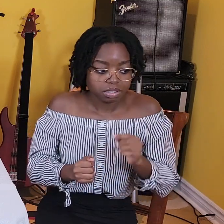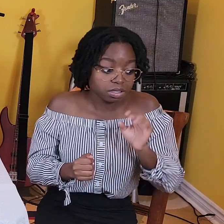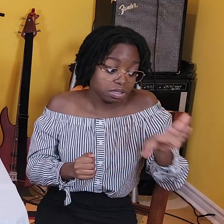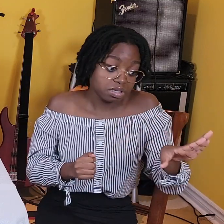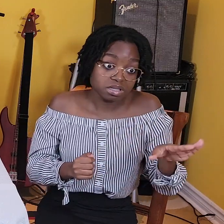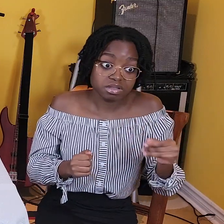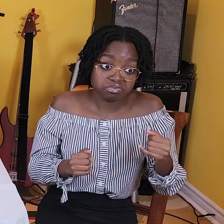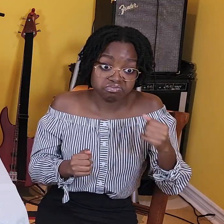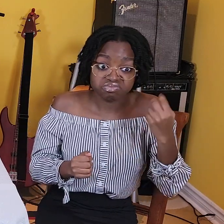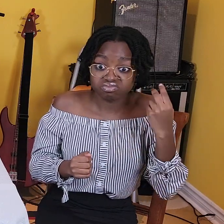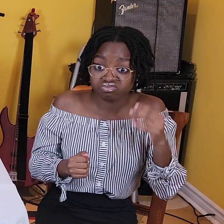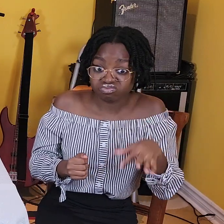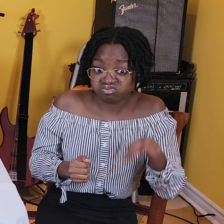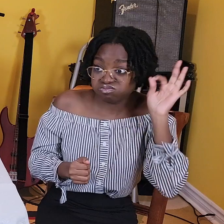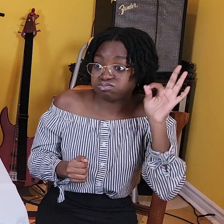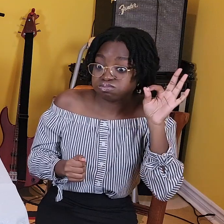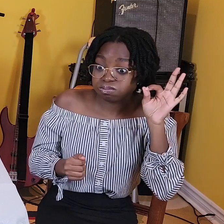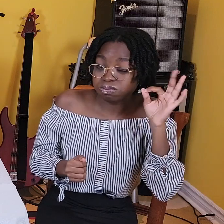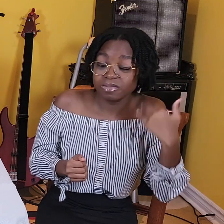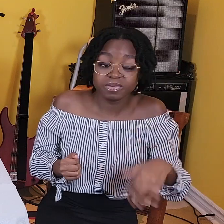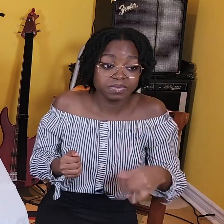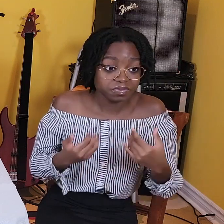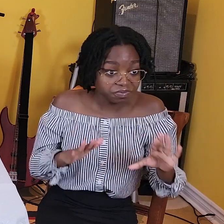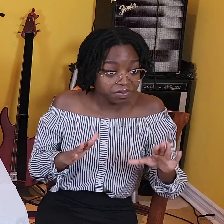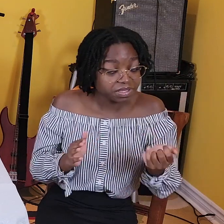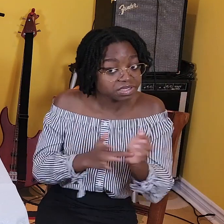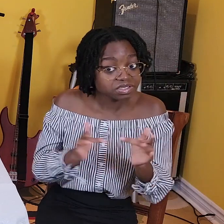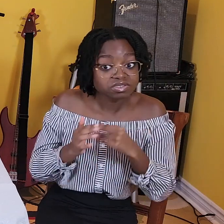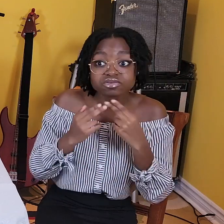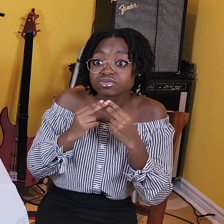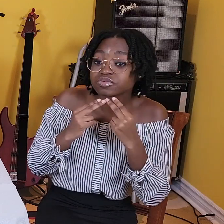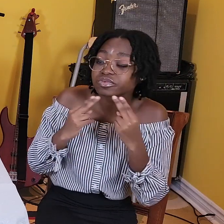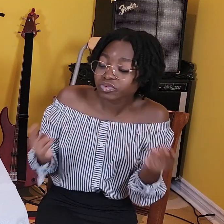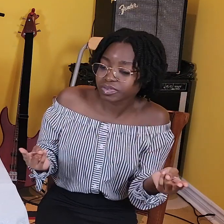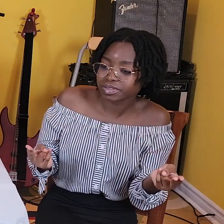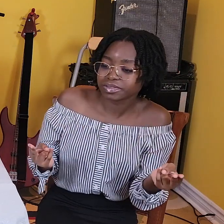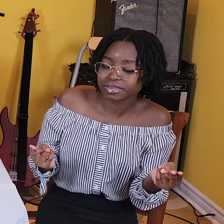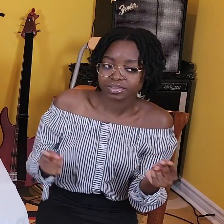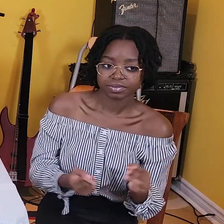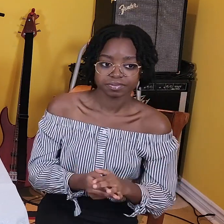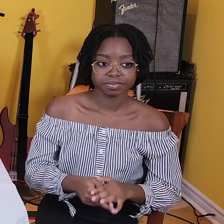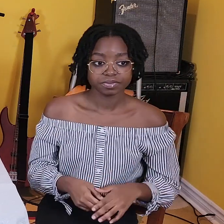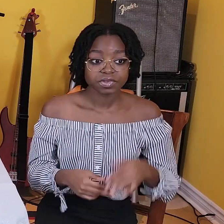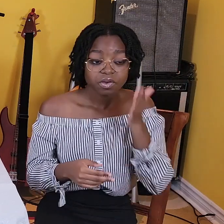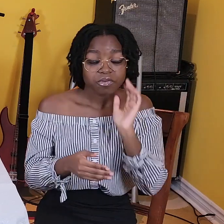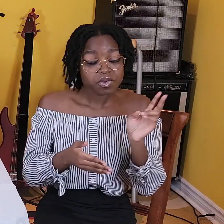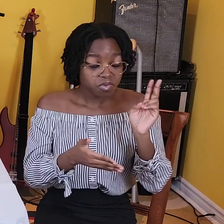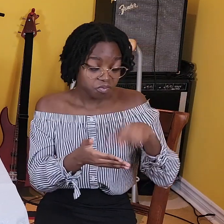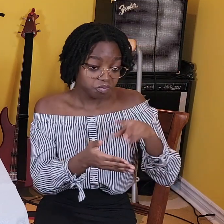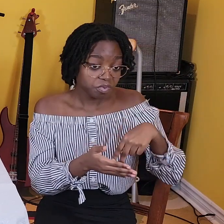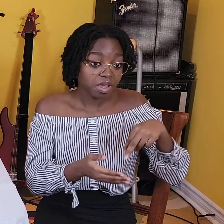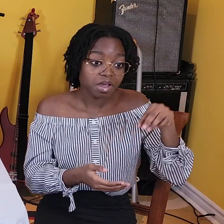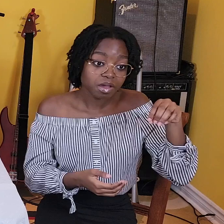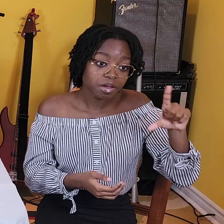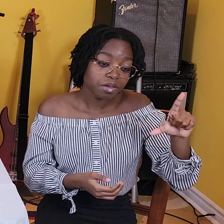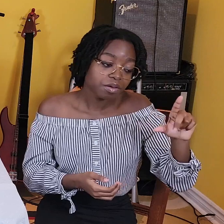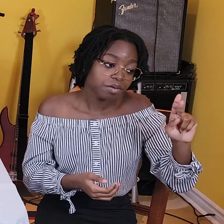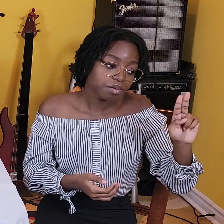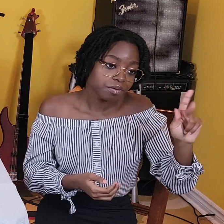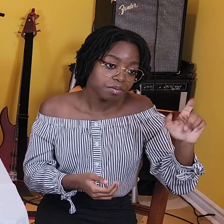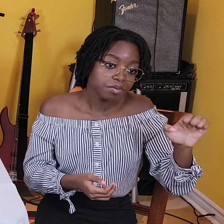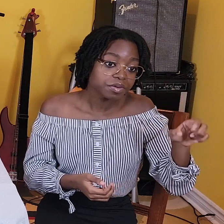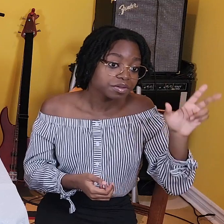read about Herod's trial, I wanted to look at the same look that we saw before, Luke 23, verses 6 to